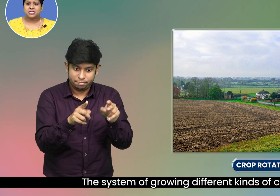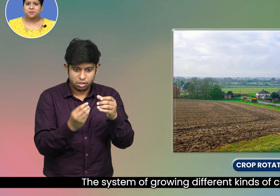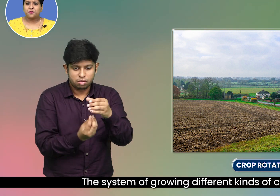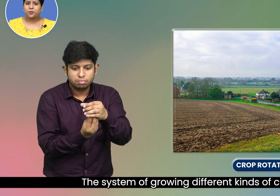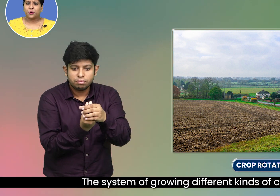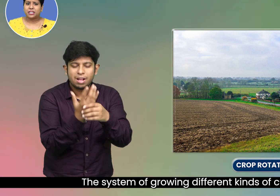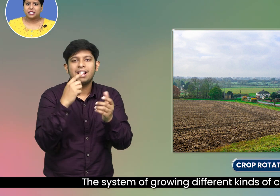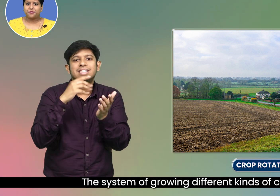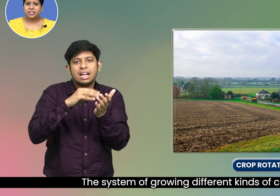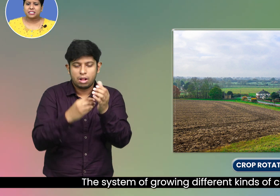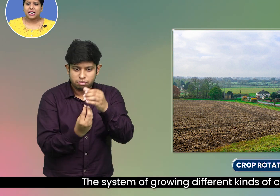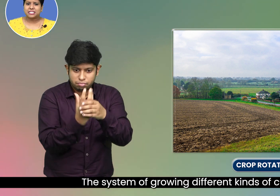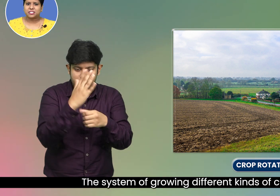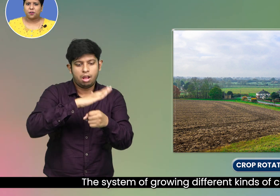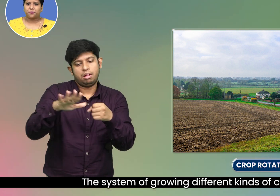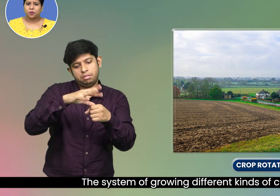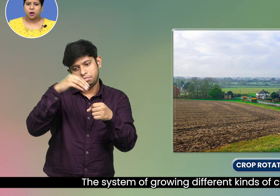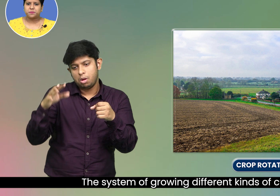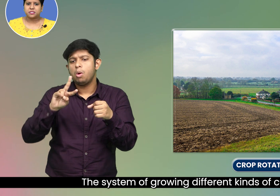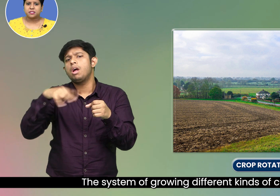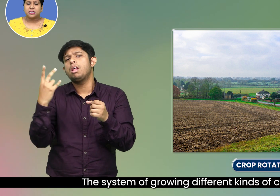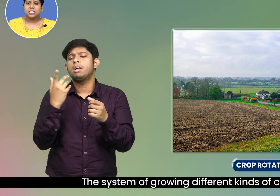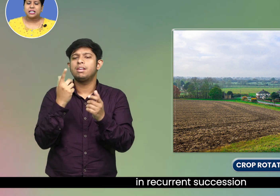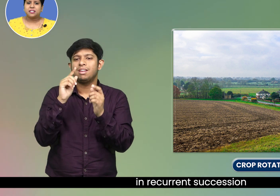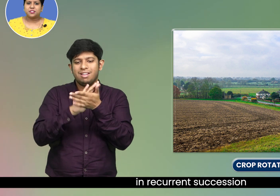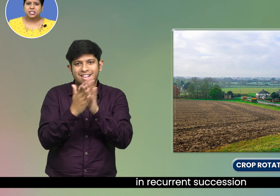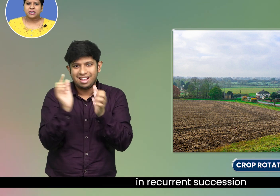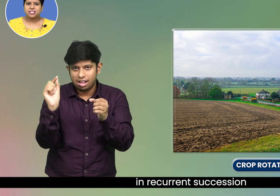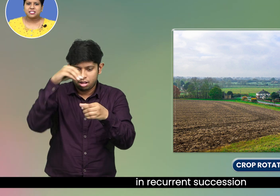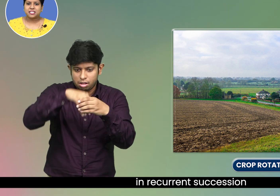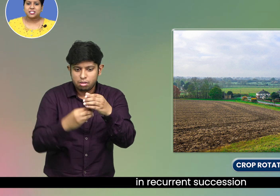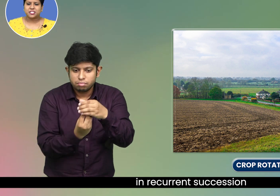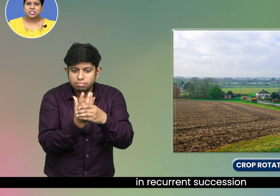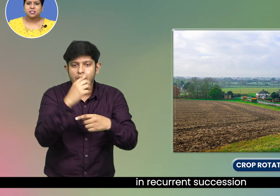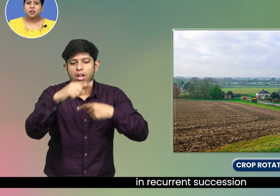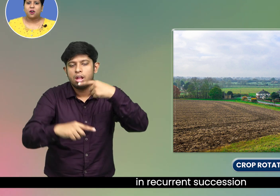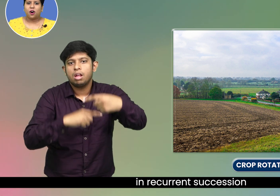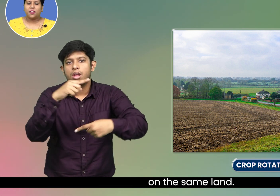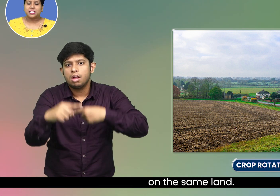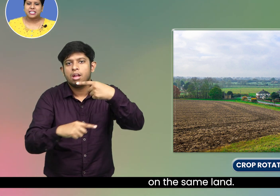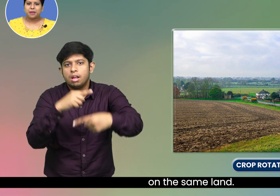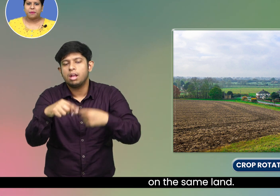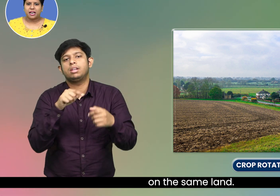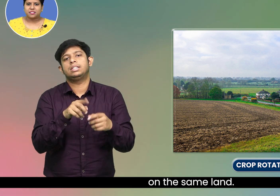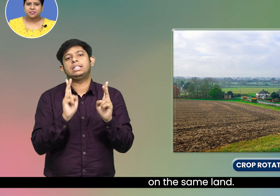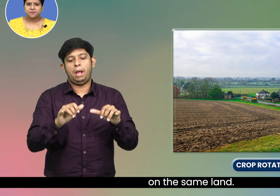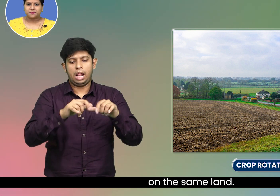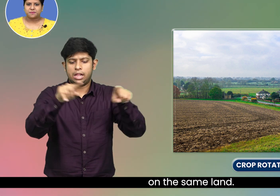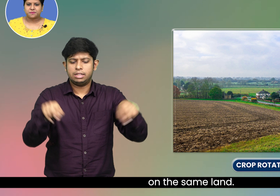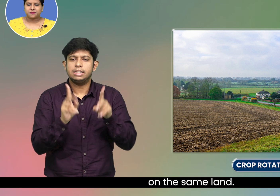the system of growing different kinds of crops in recurrent succession on the same